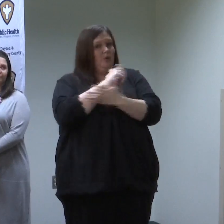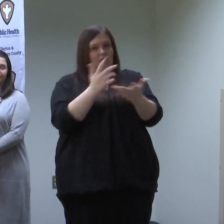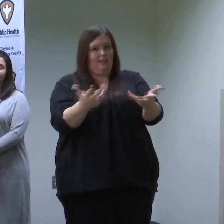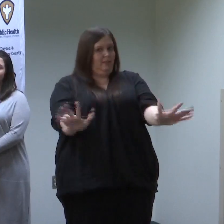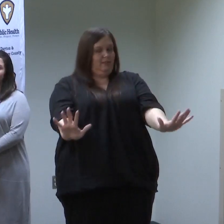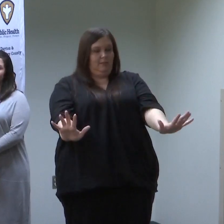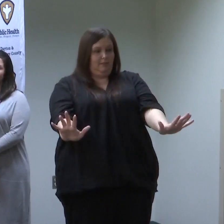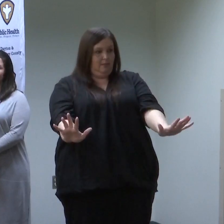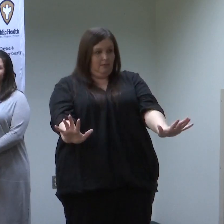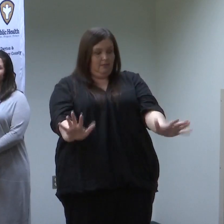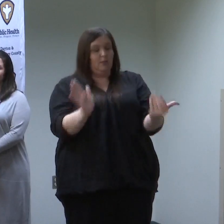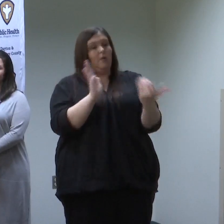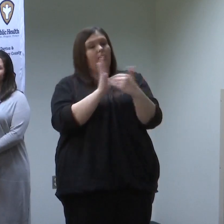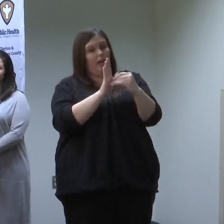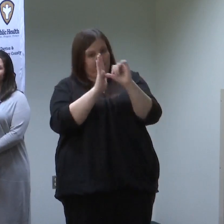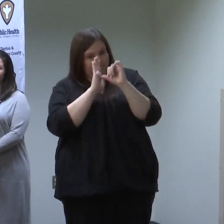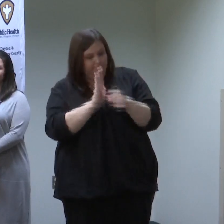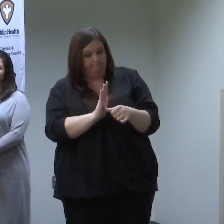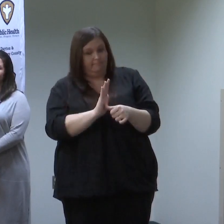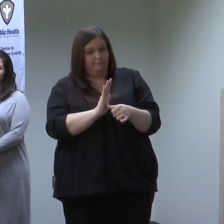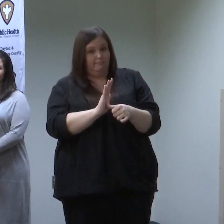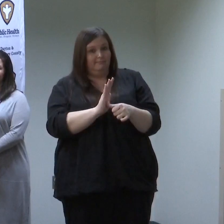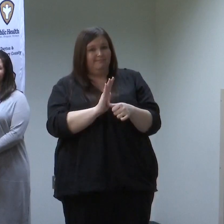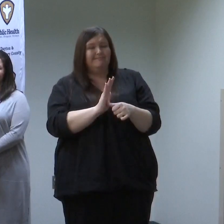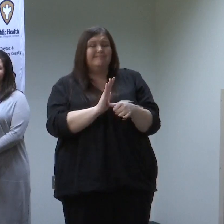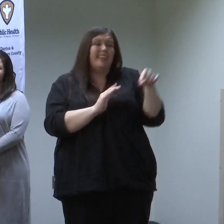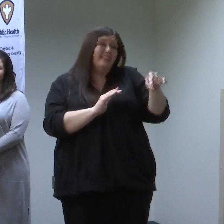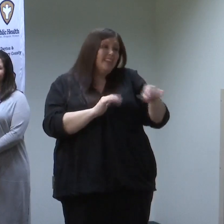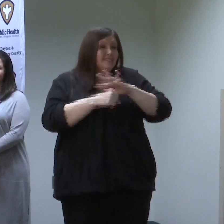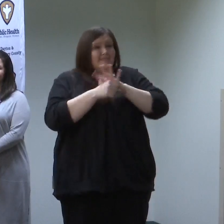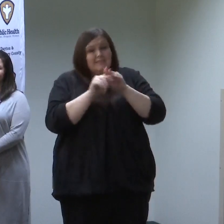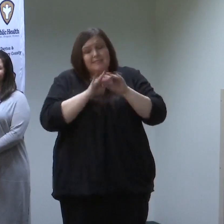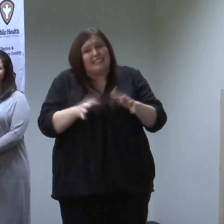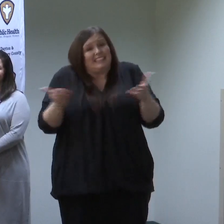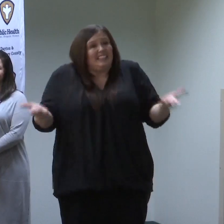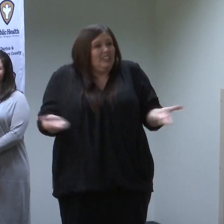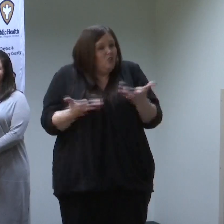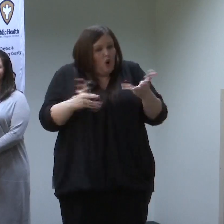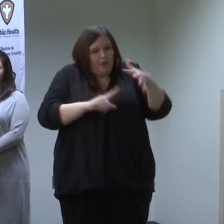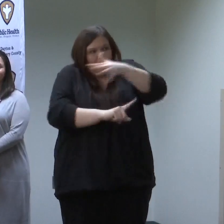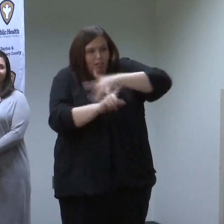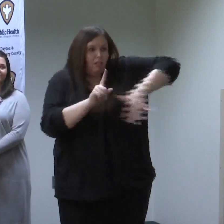And again, to reiterate the point we made every day, it's all around us anyway, so.